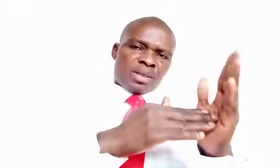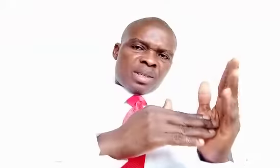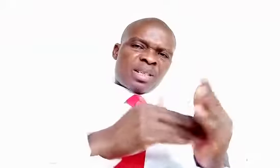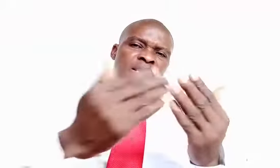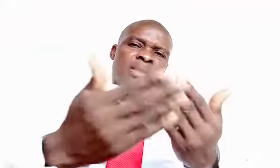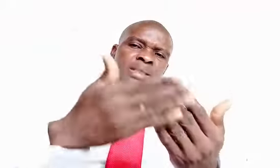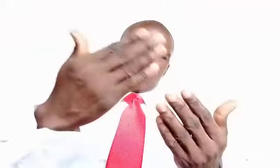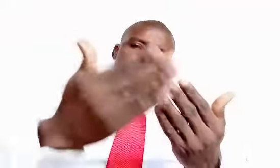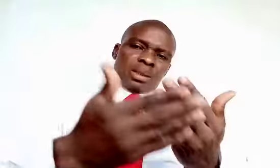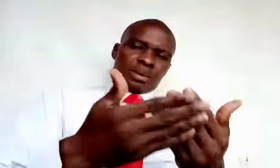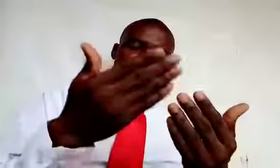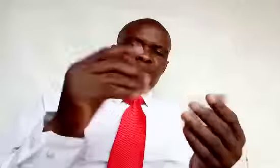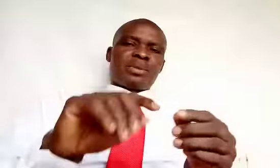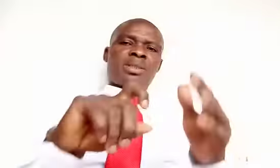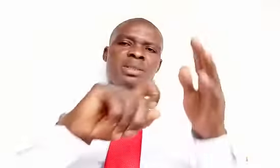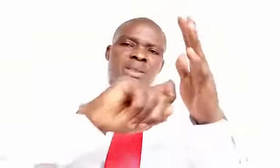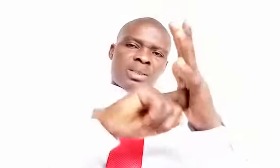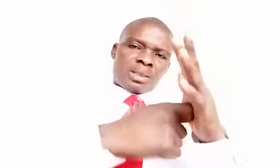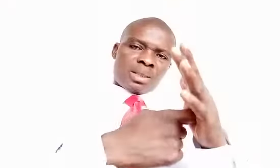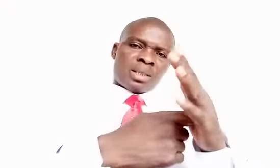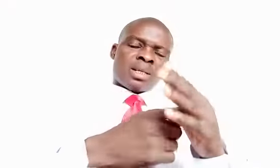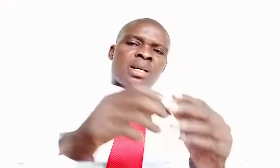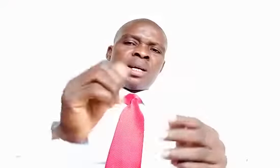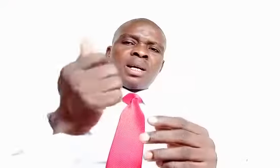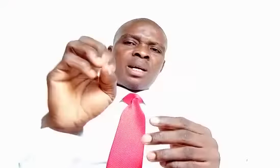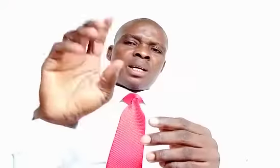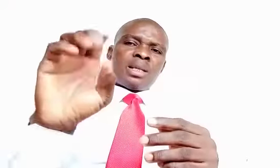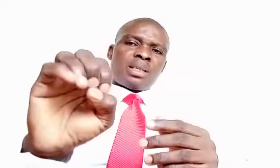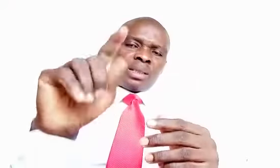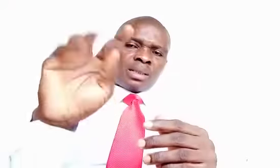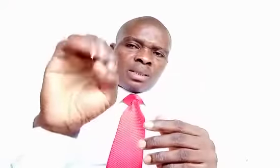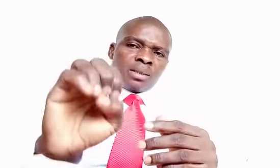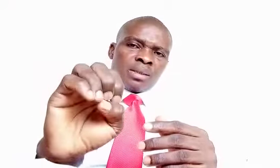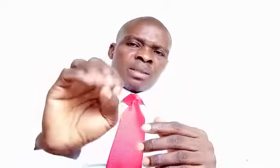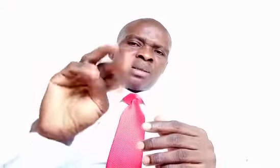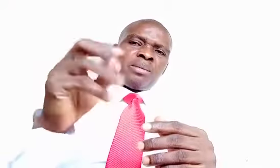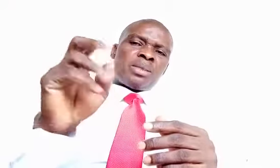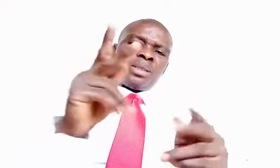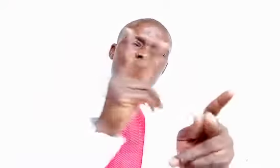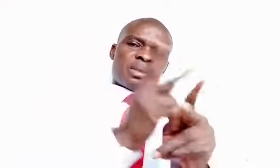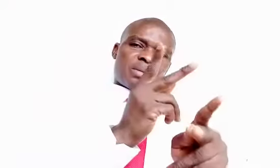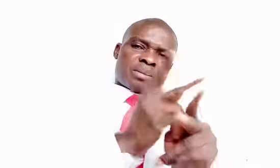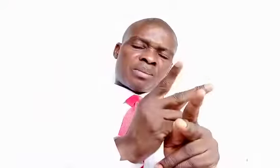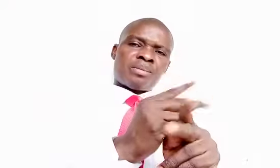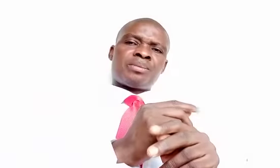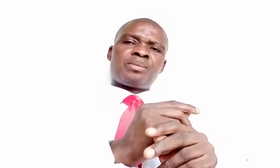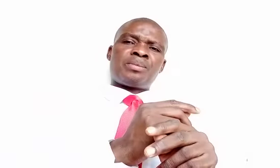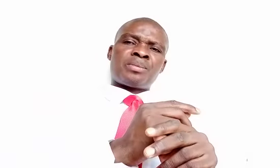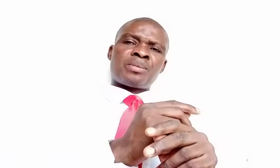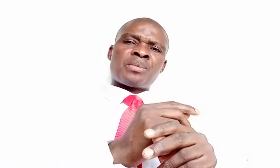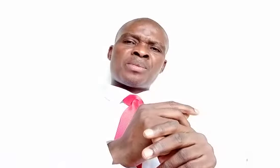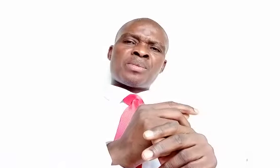present, keeps, active; is kept, passive; present